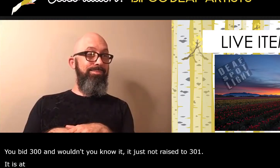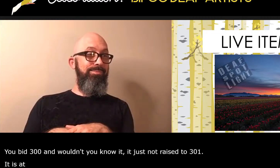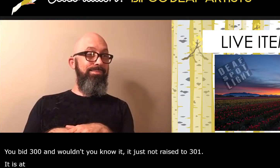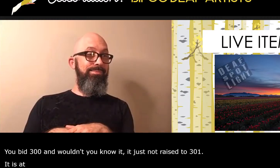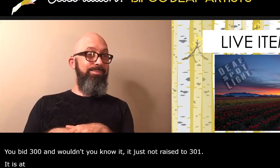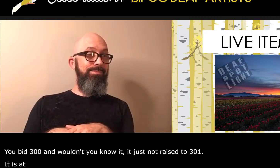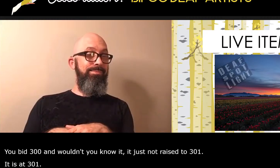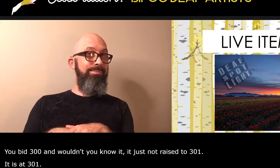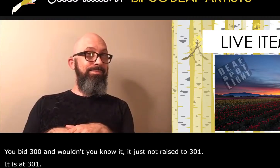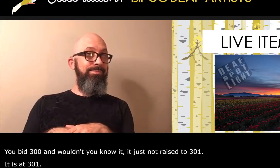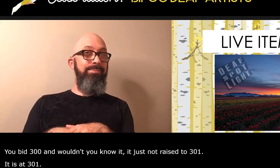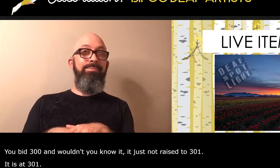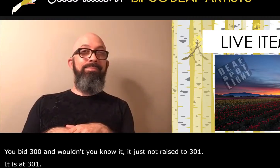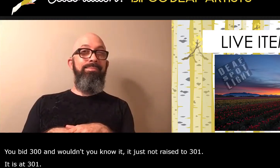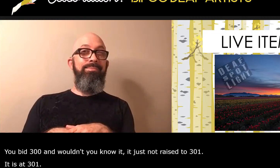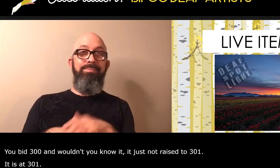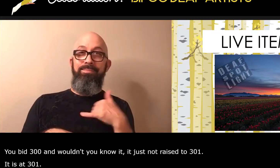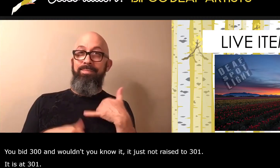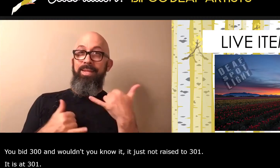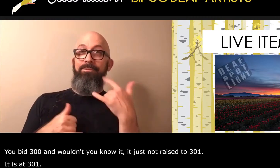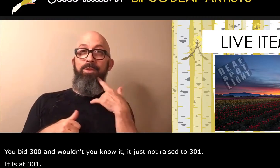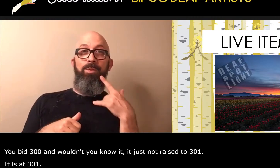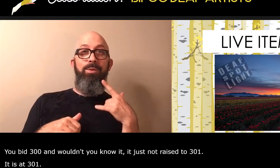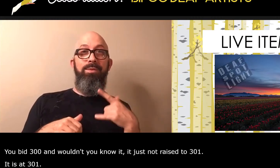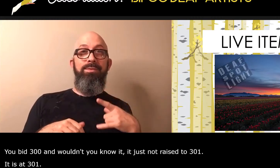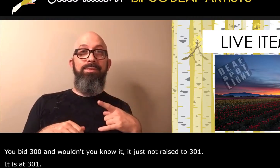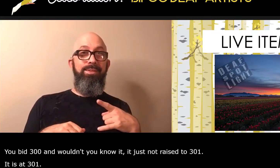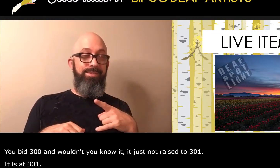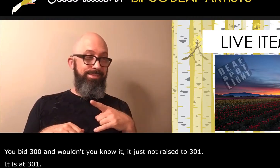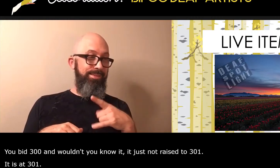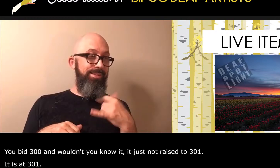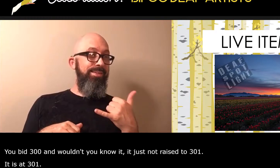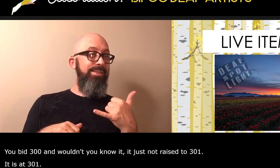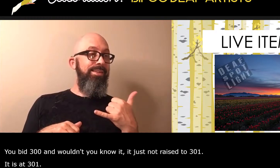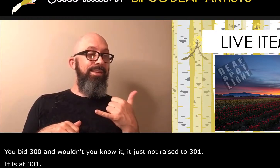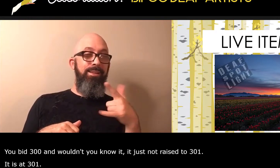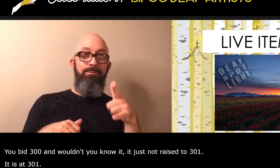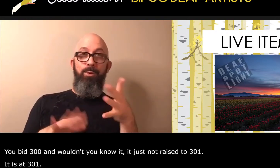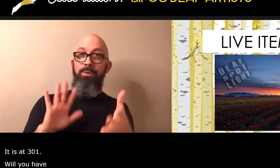Will you have a response to this new bid?